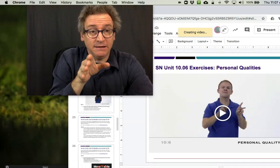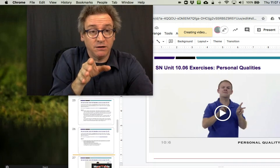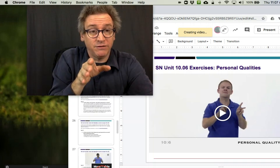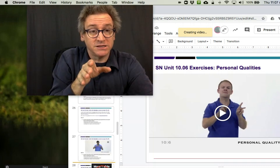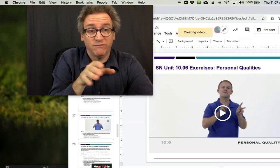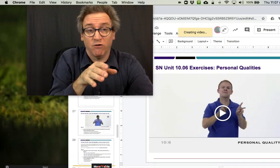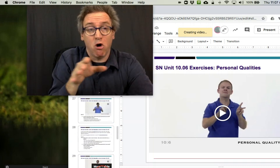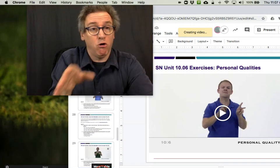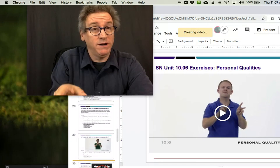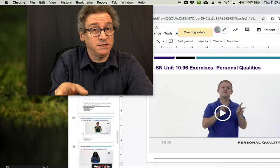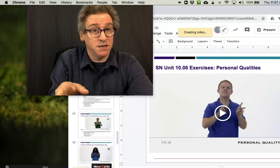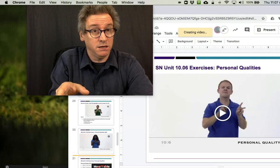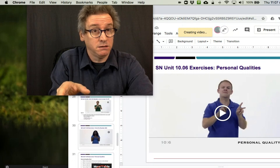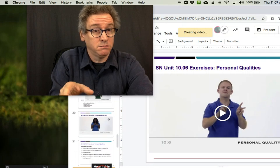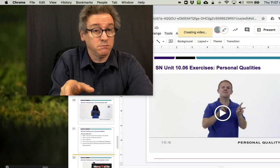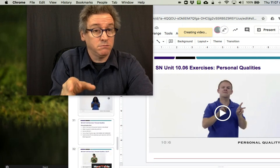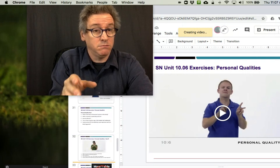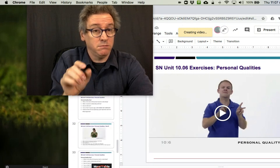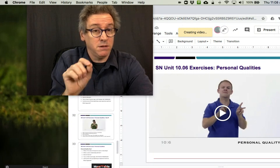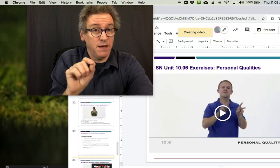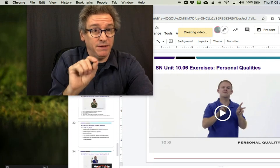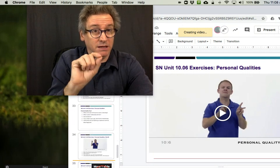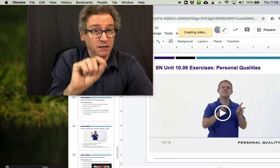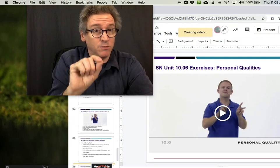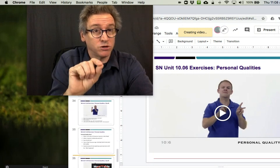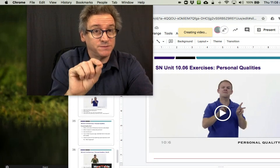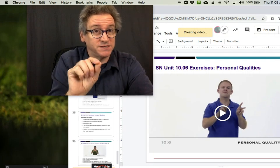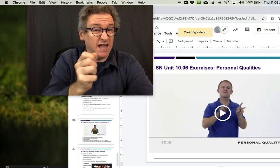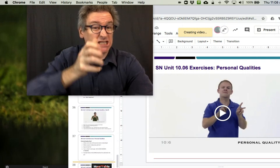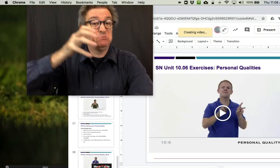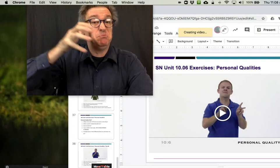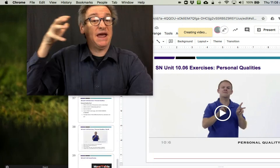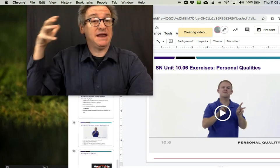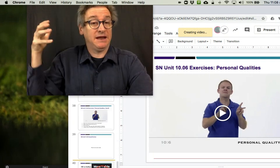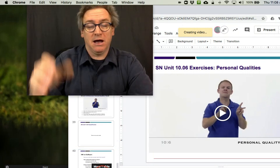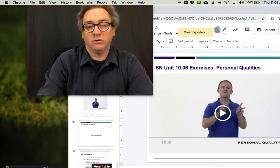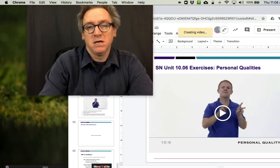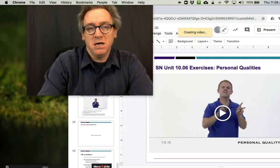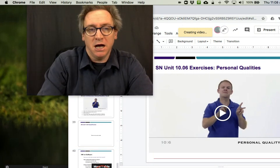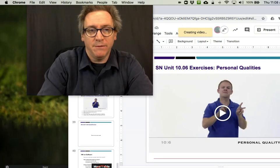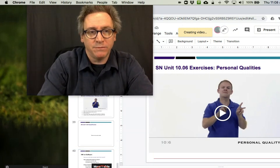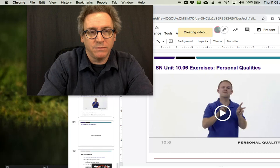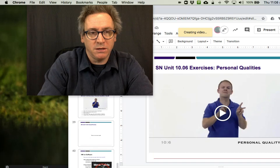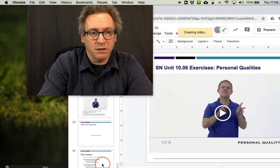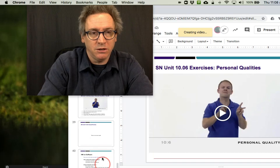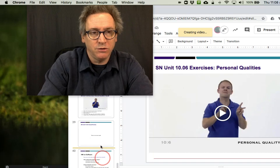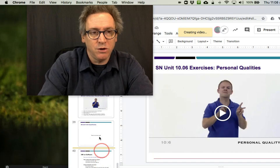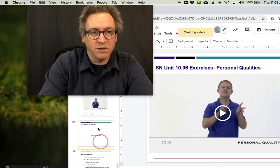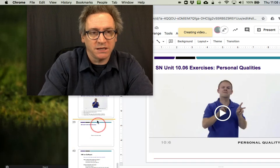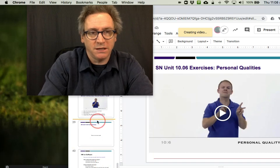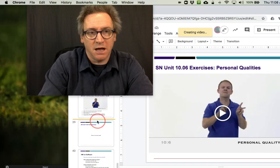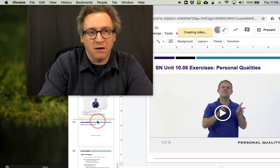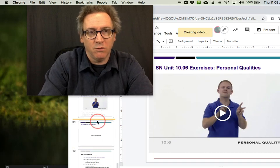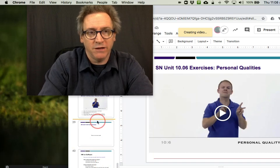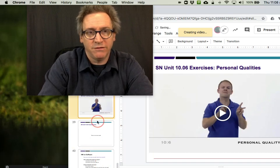taking little things that we've already done and being a little bit more specific, expanding out. You'll notice